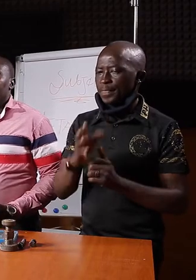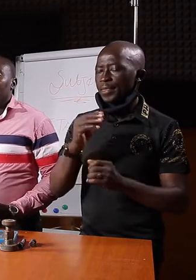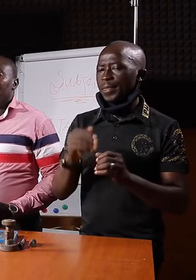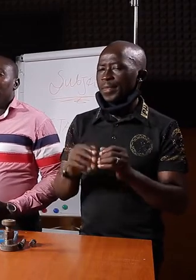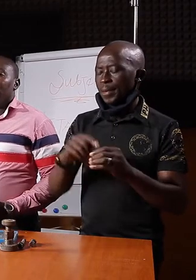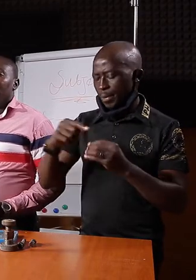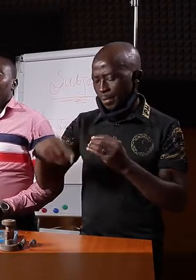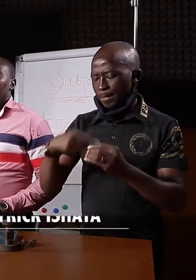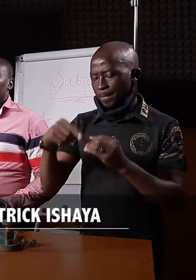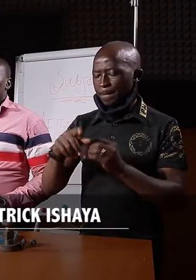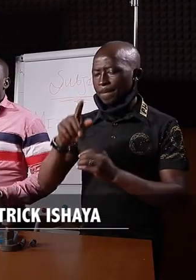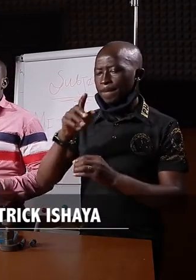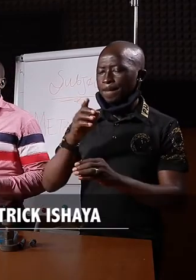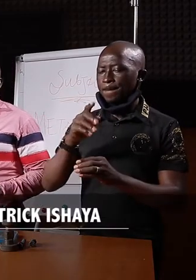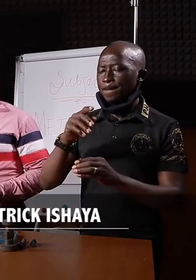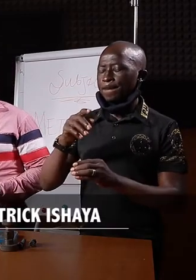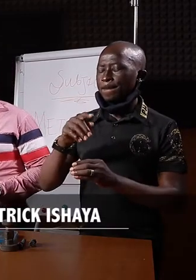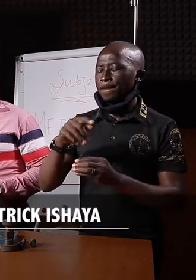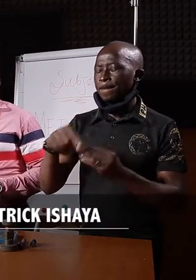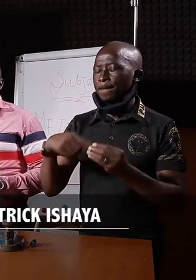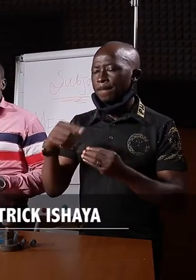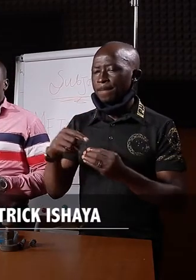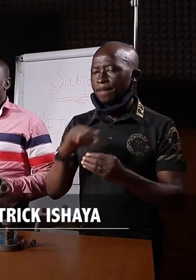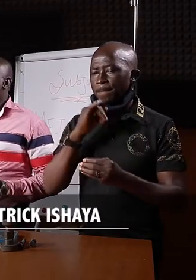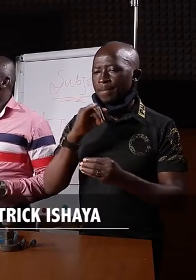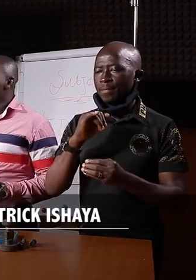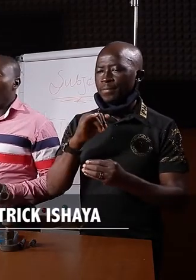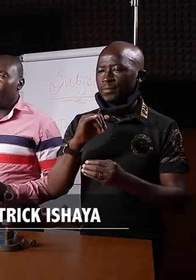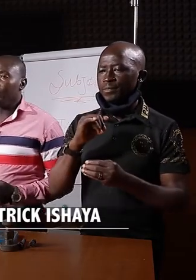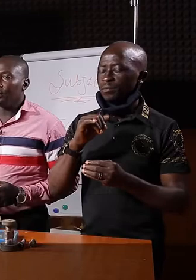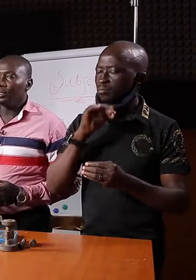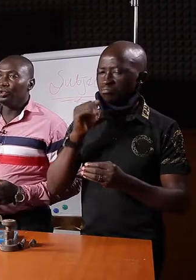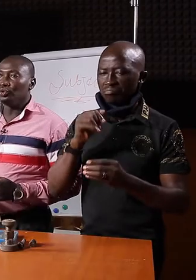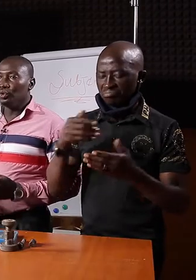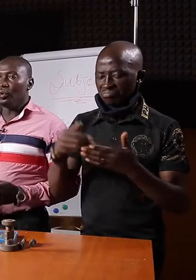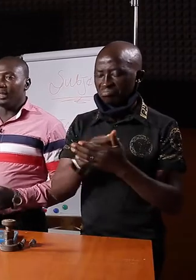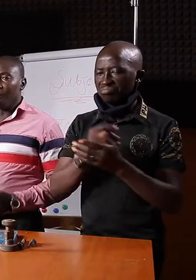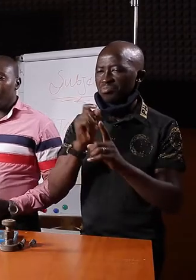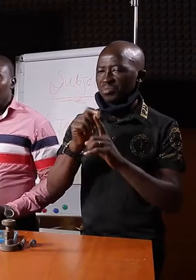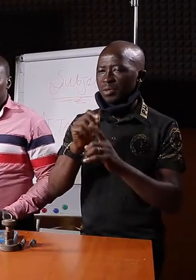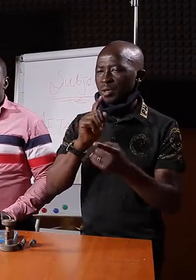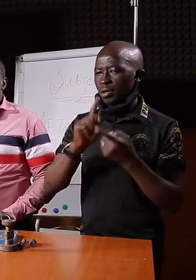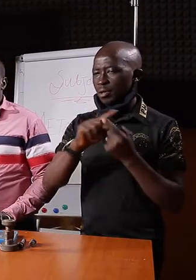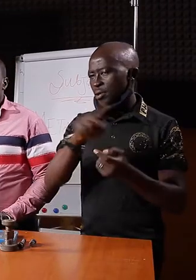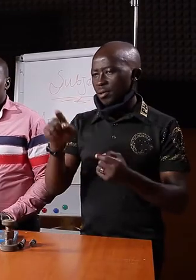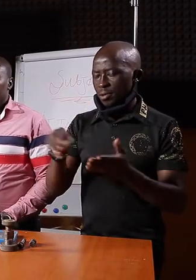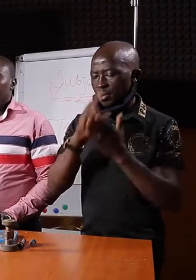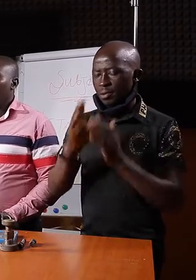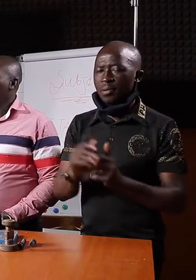thread should not be a new word to you as a metal